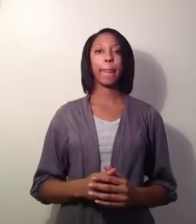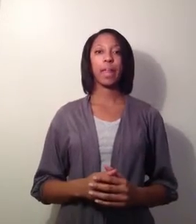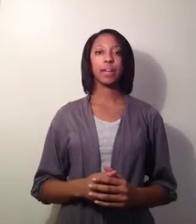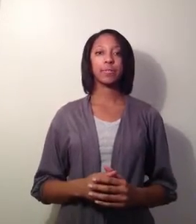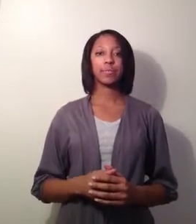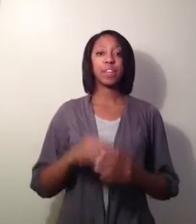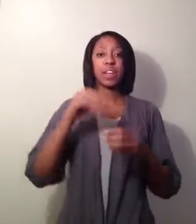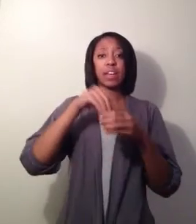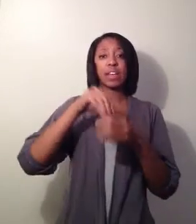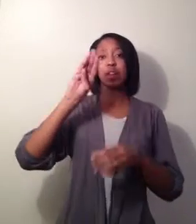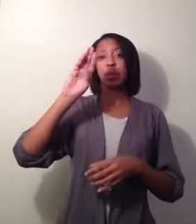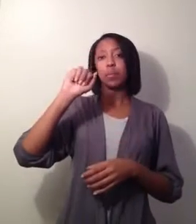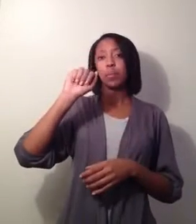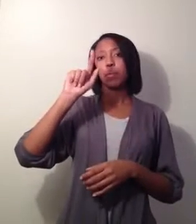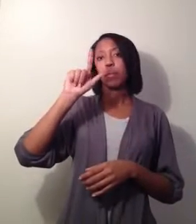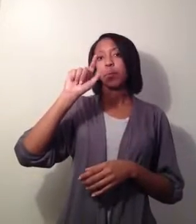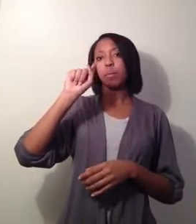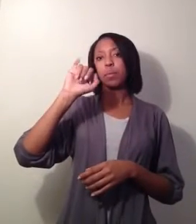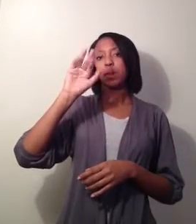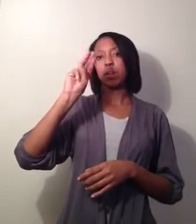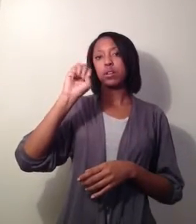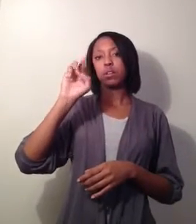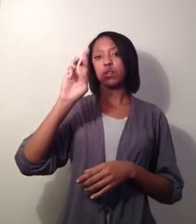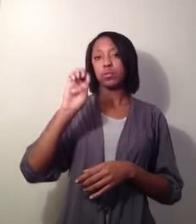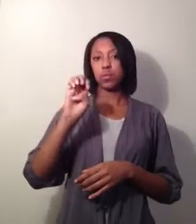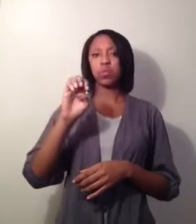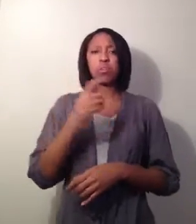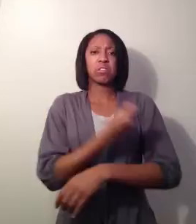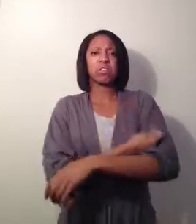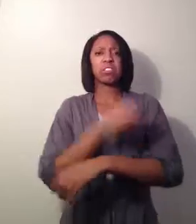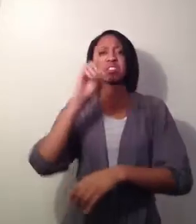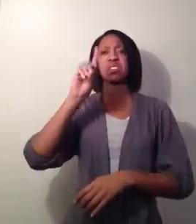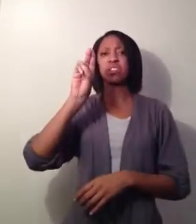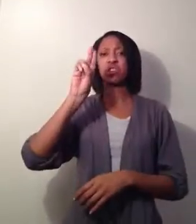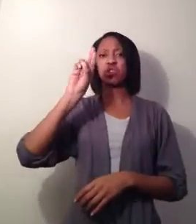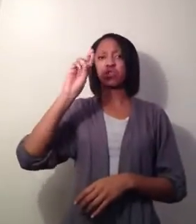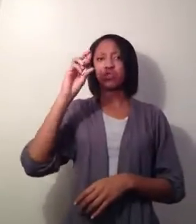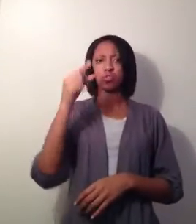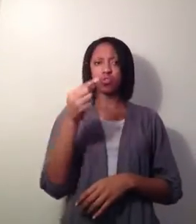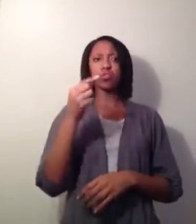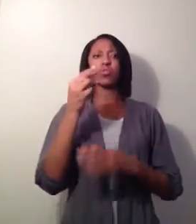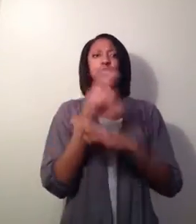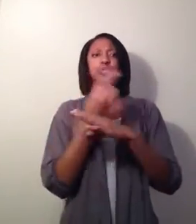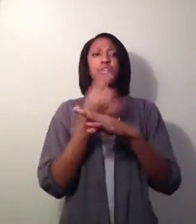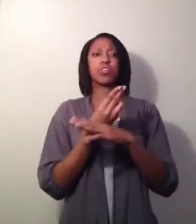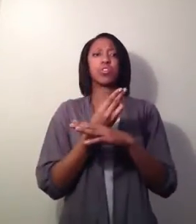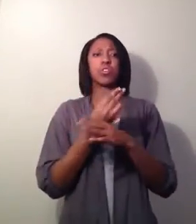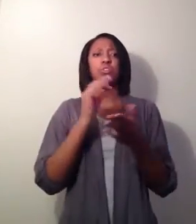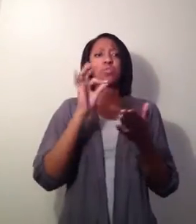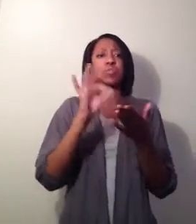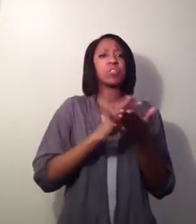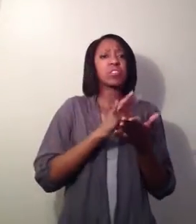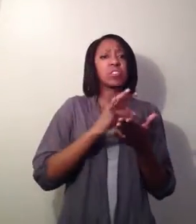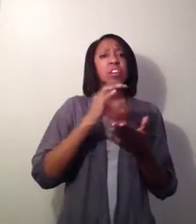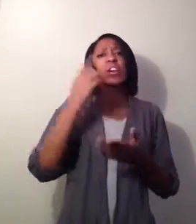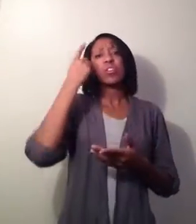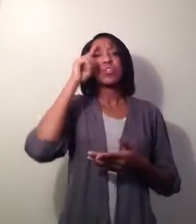In Baltimore, injection drug use accounts for 58% of transmissions of HIV.